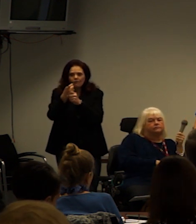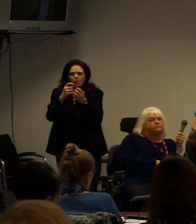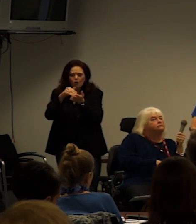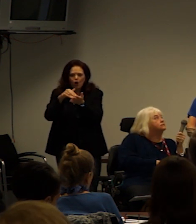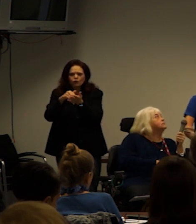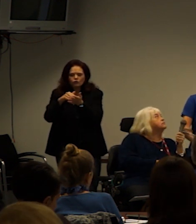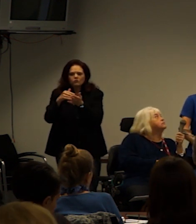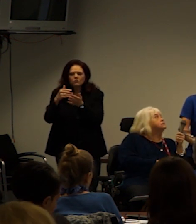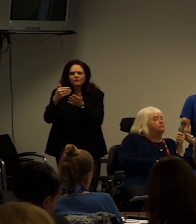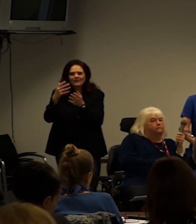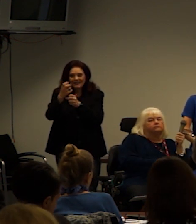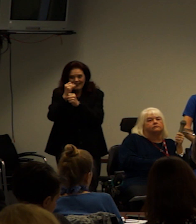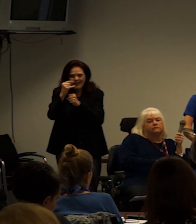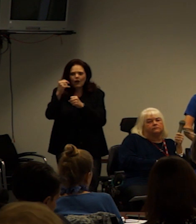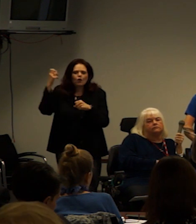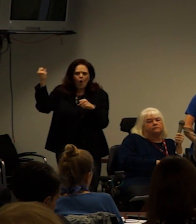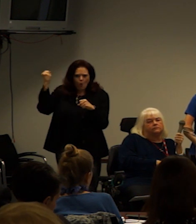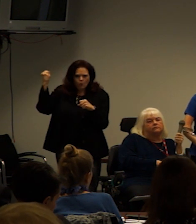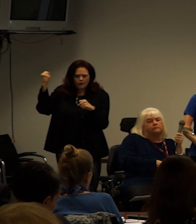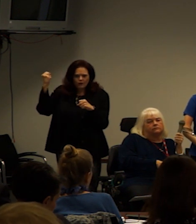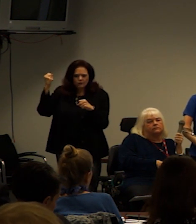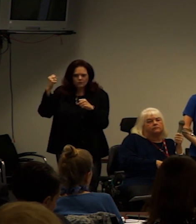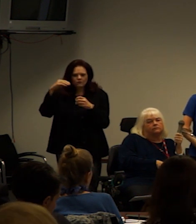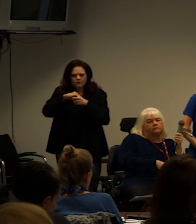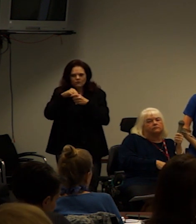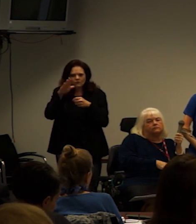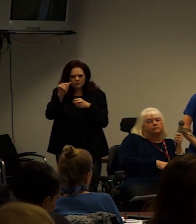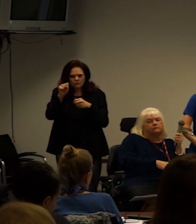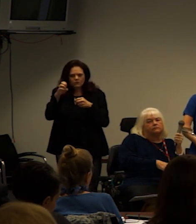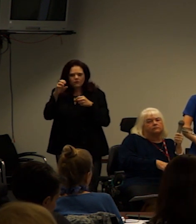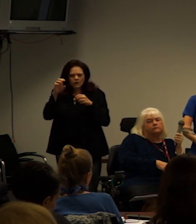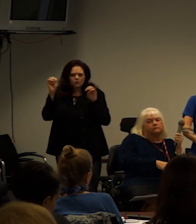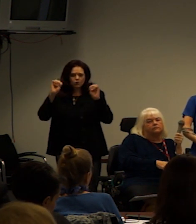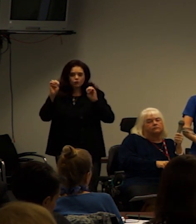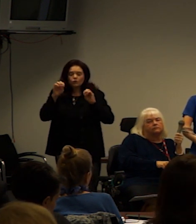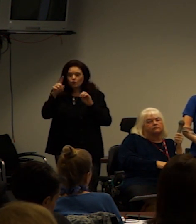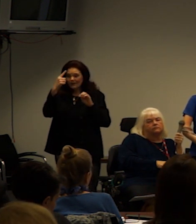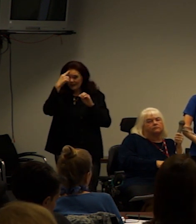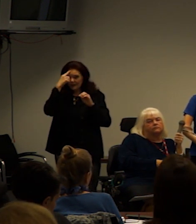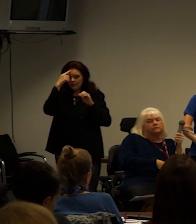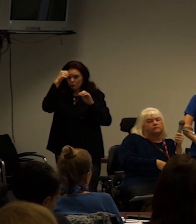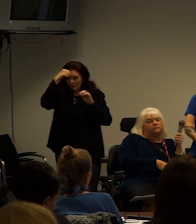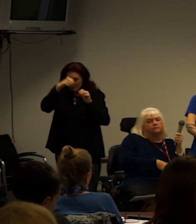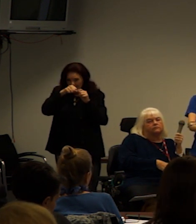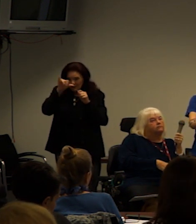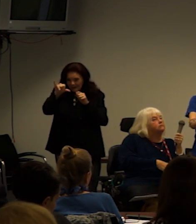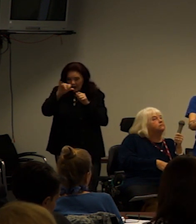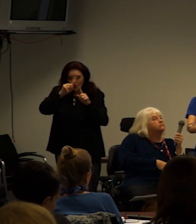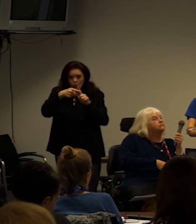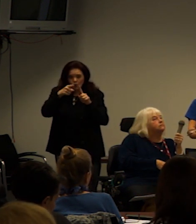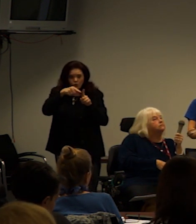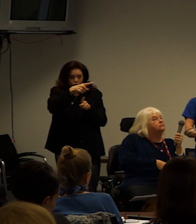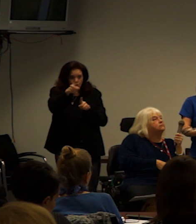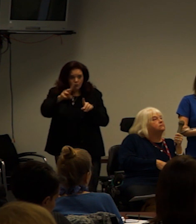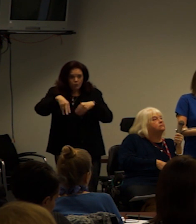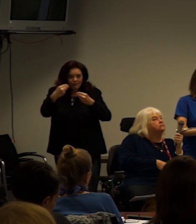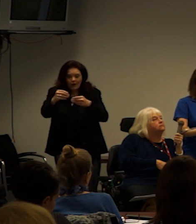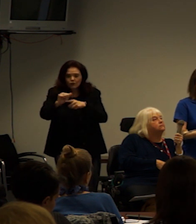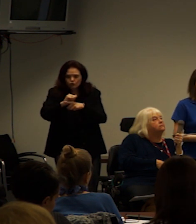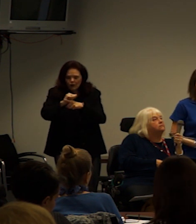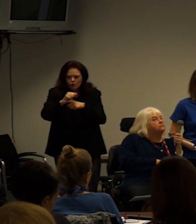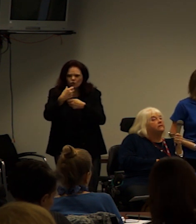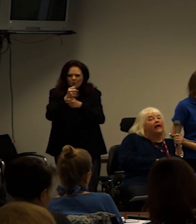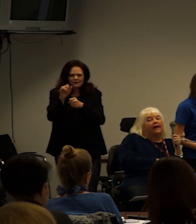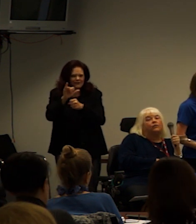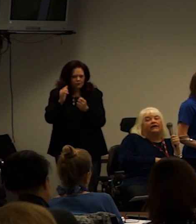Great suggestions. Keep those in mind when you're providing this training to a group of people, that you can make those same suggestions to